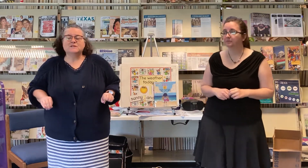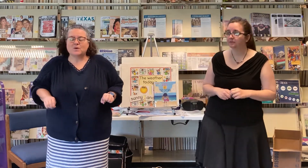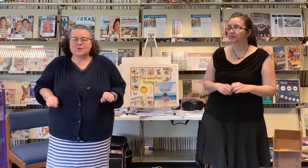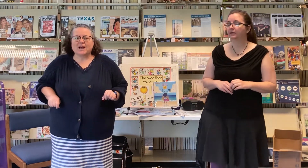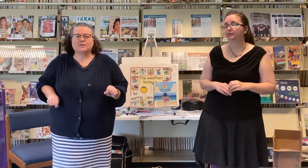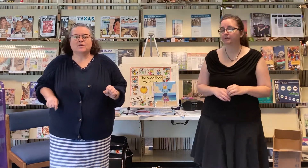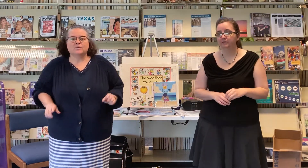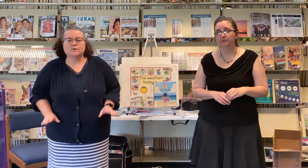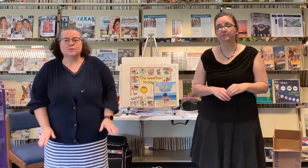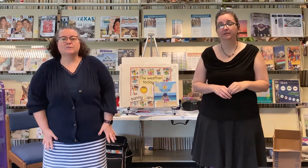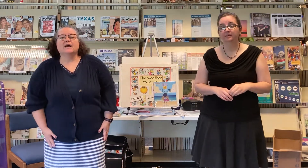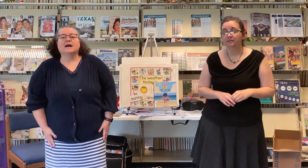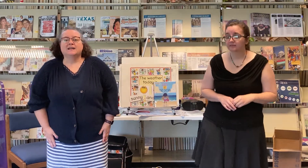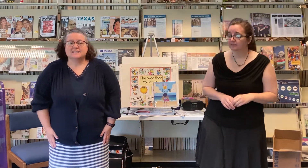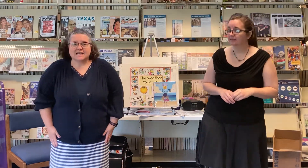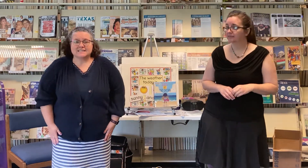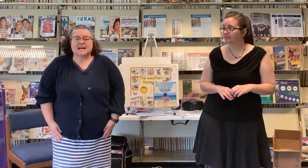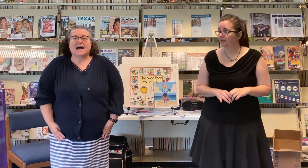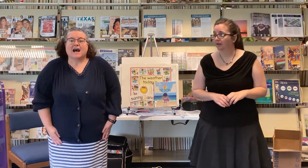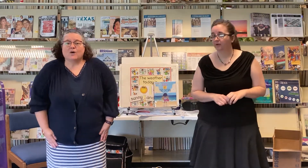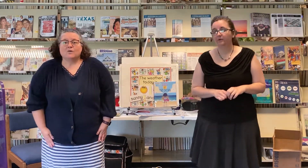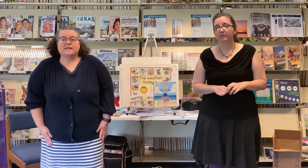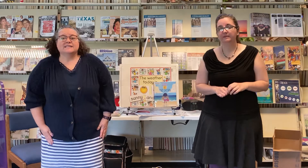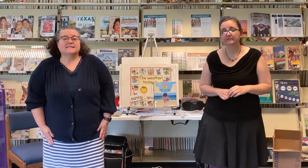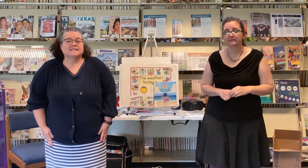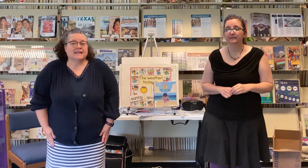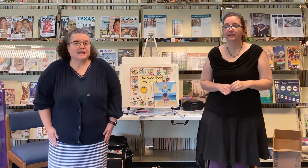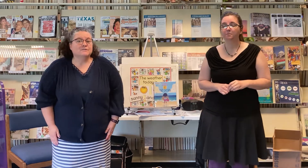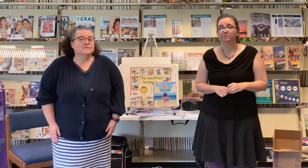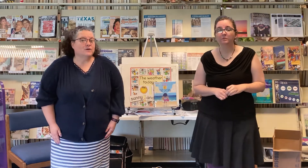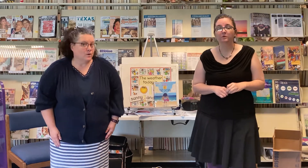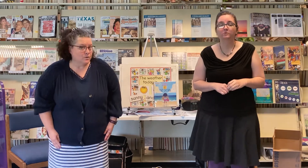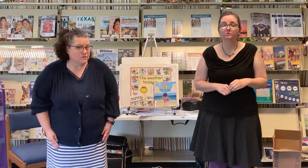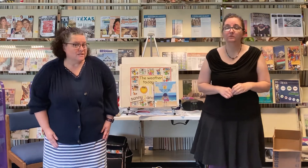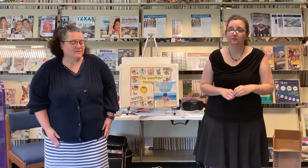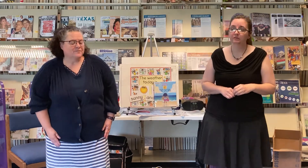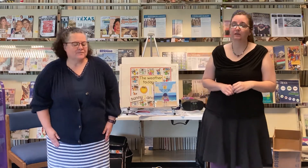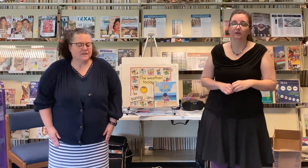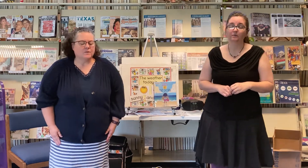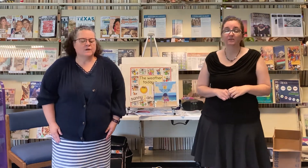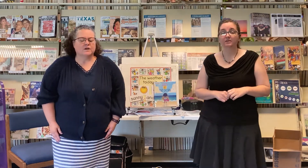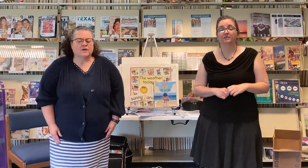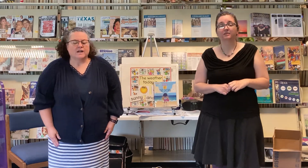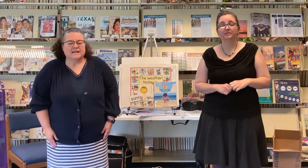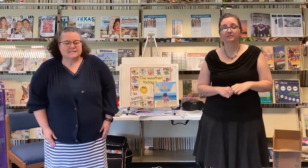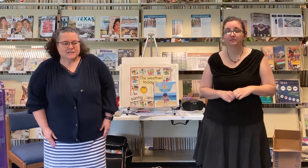tiptoe around the room, 'cause that's how this game goes. We're gonna